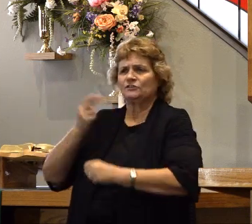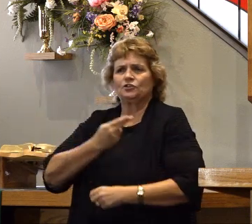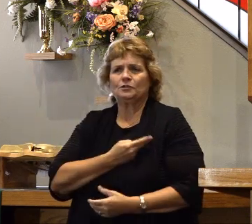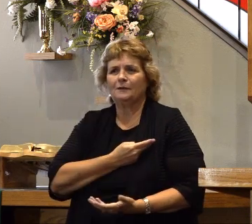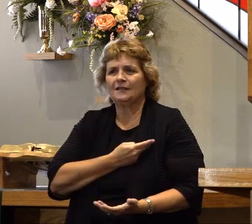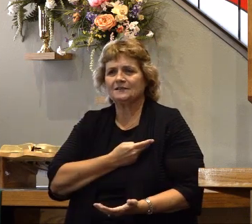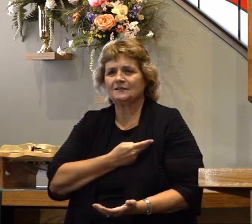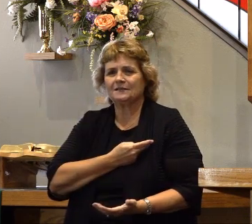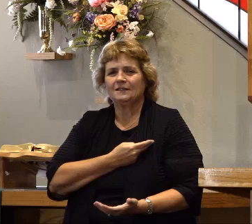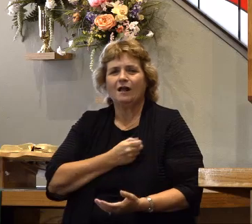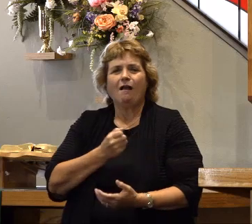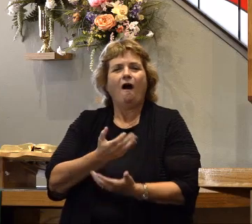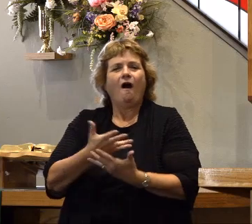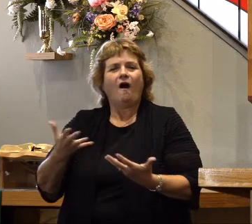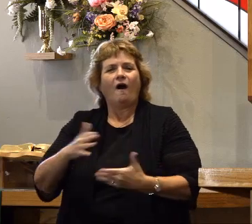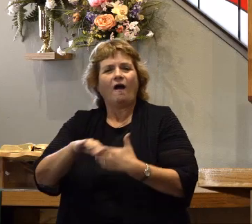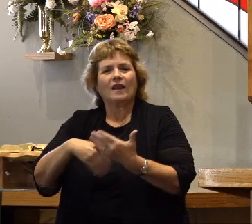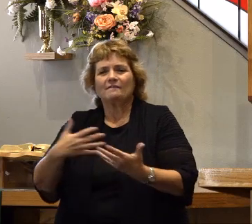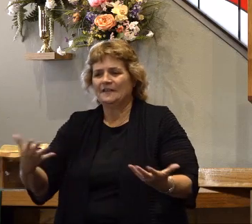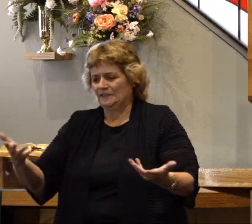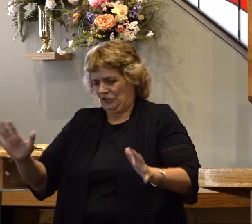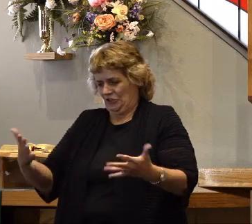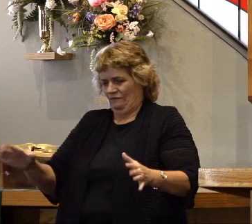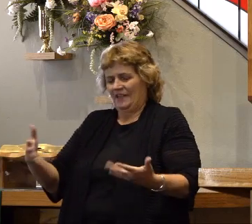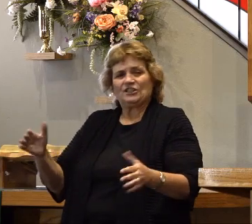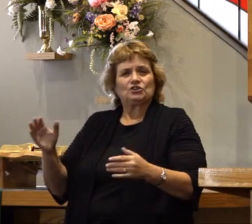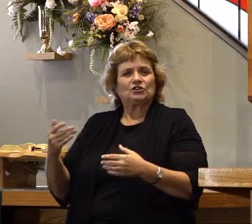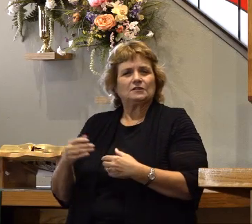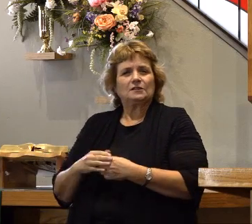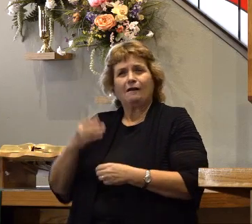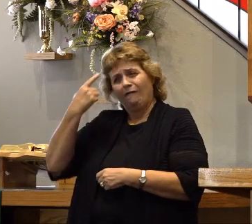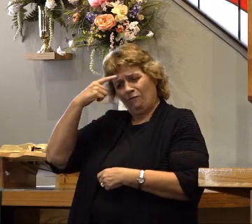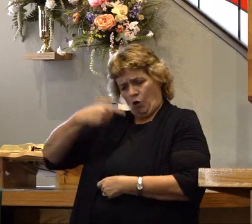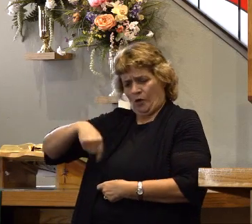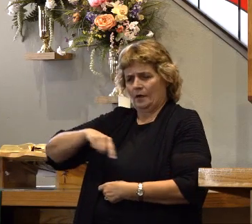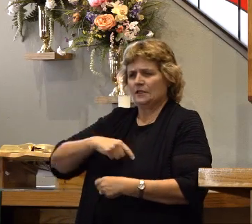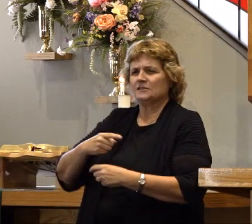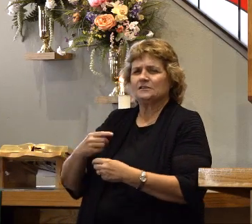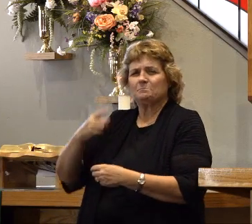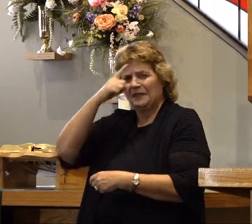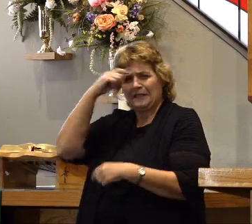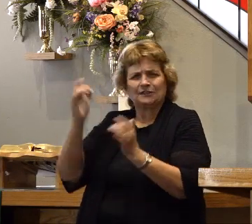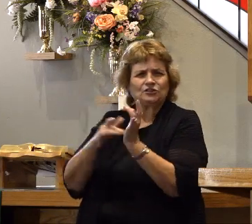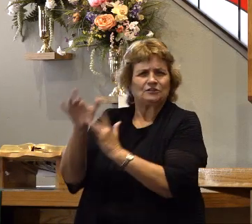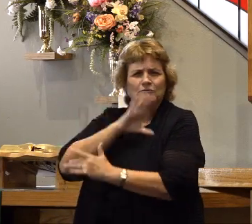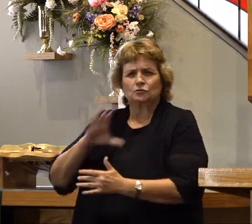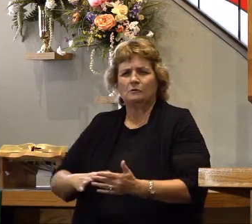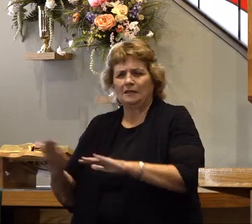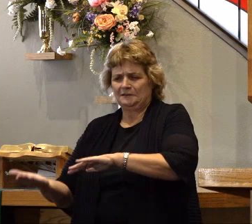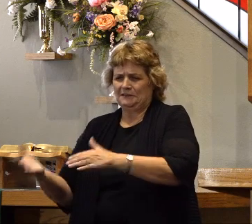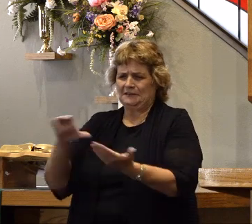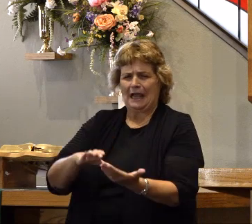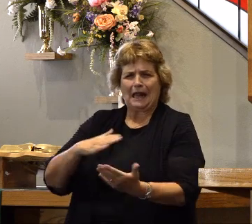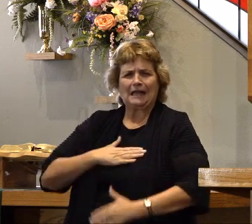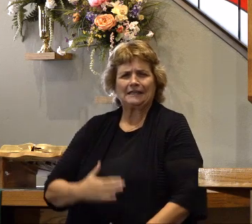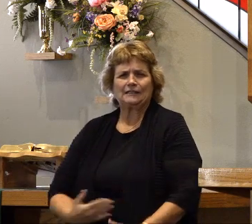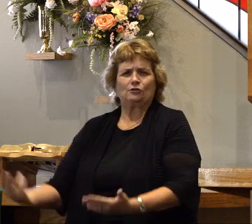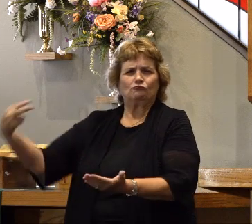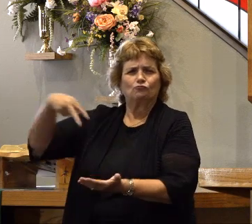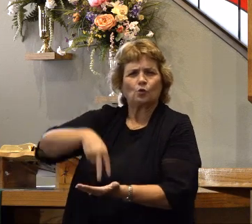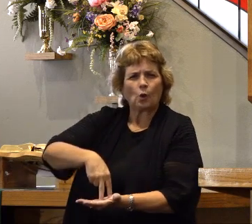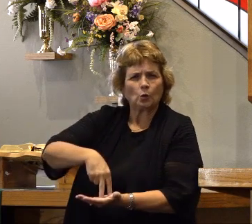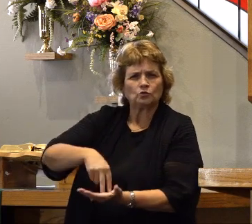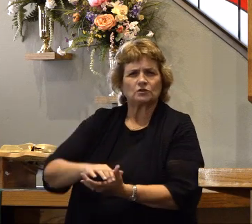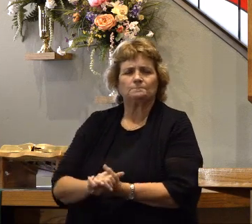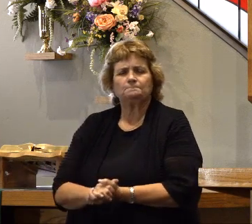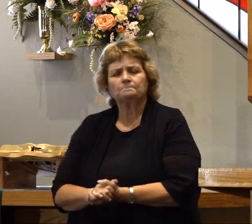All of this is finished for us by his death and resurrection. Our Lord accomplished